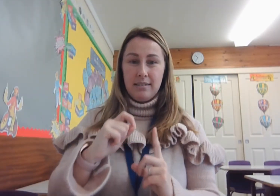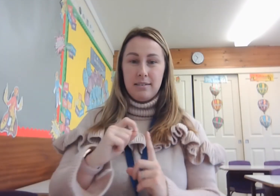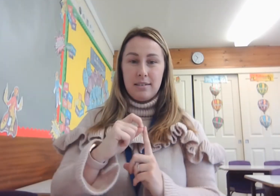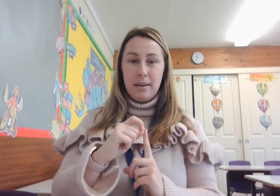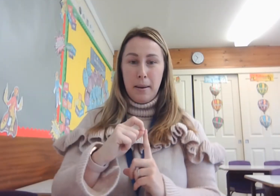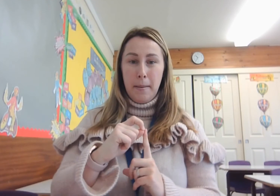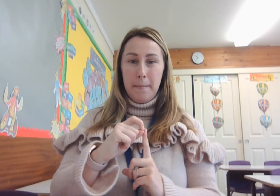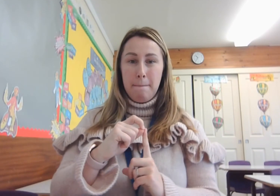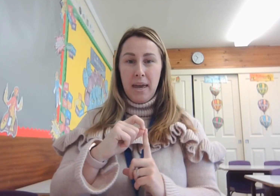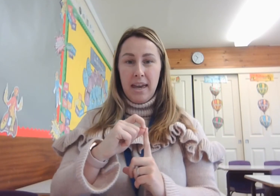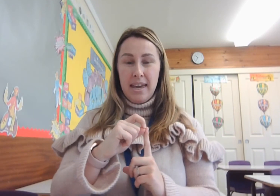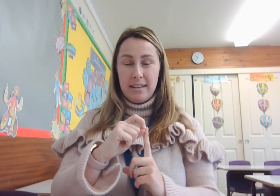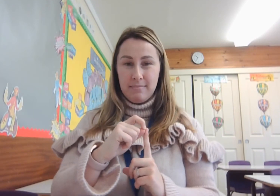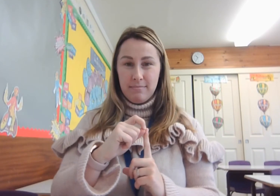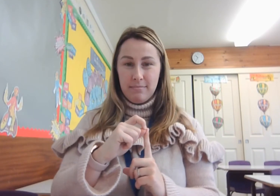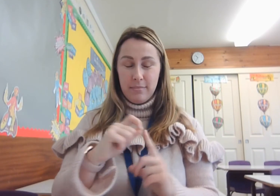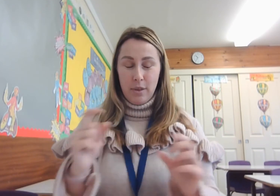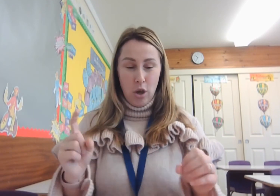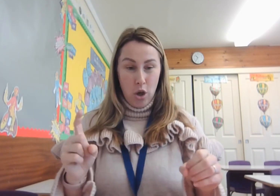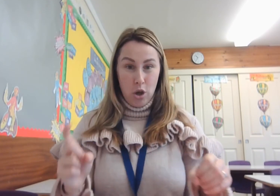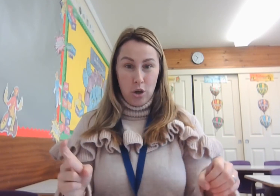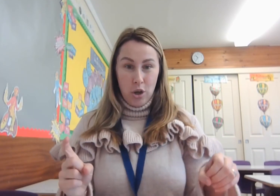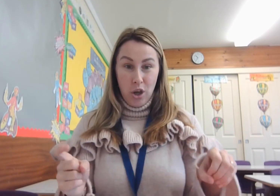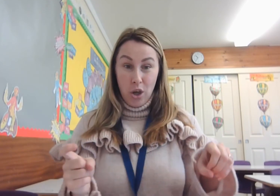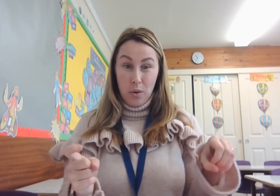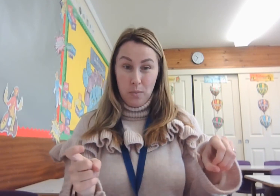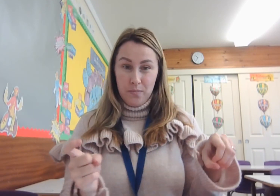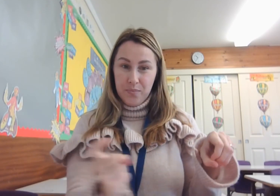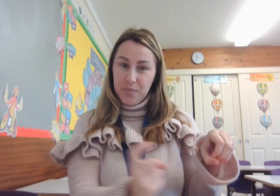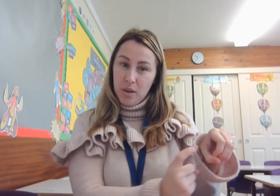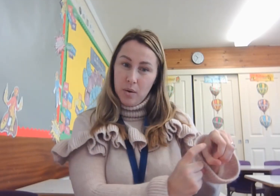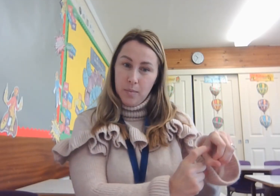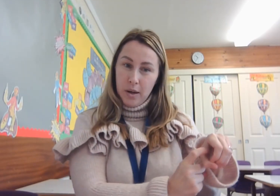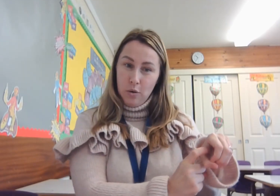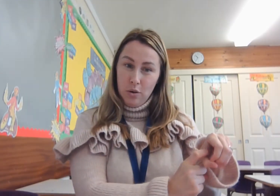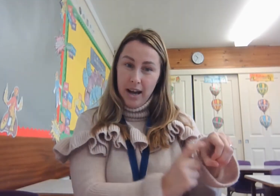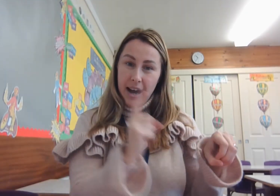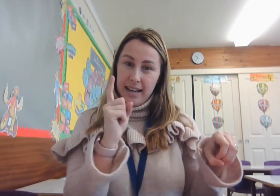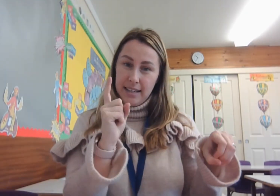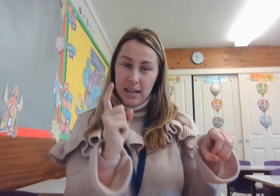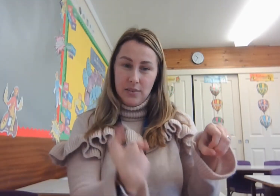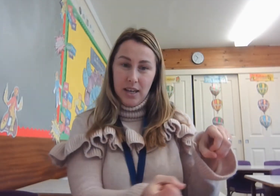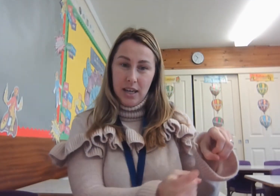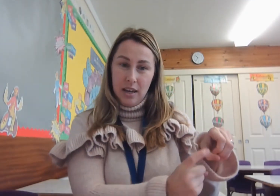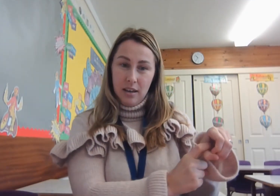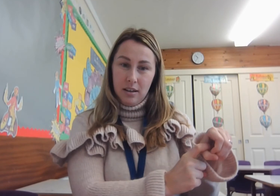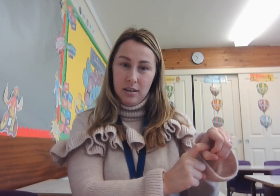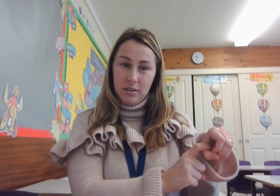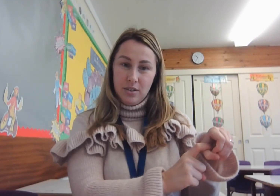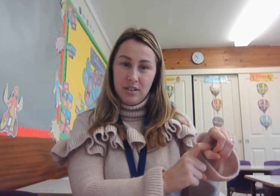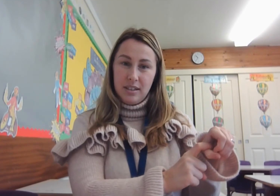hands, P. Q, hook our index finger just in